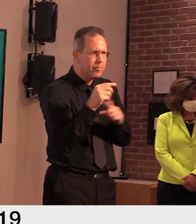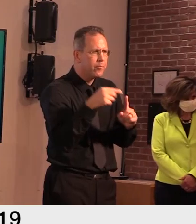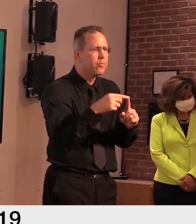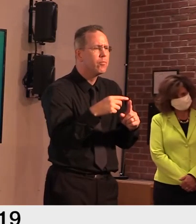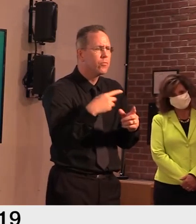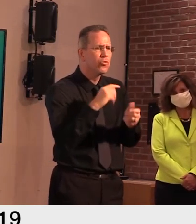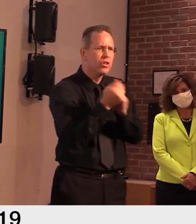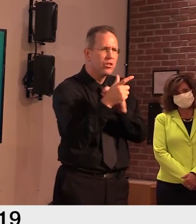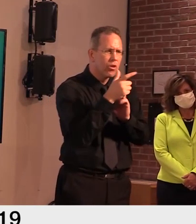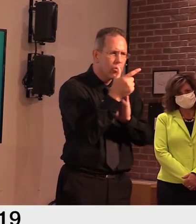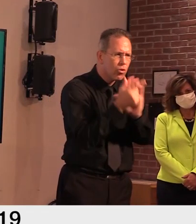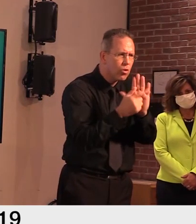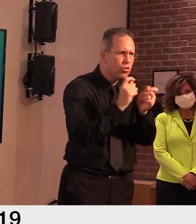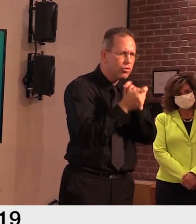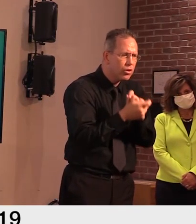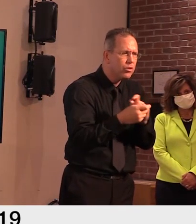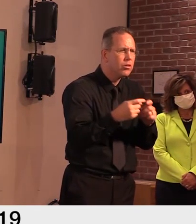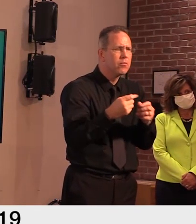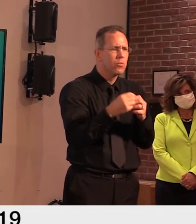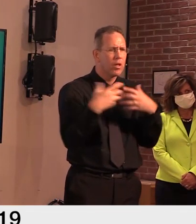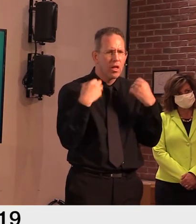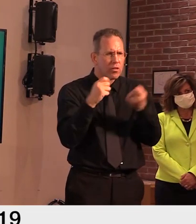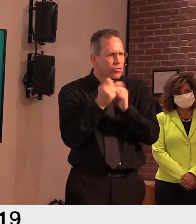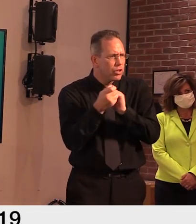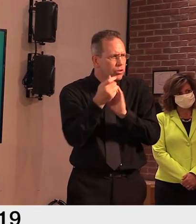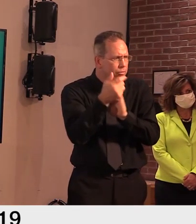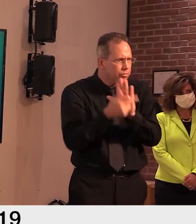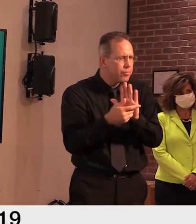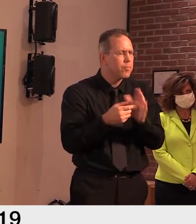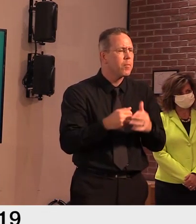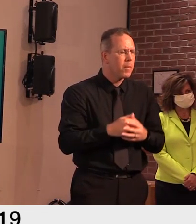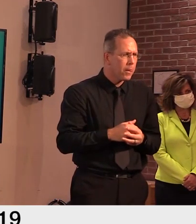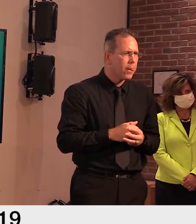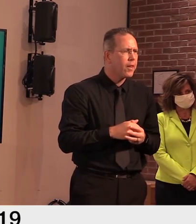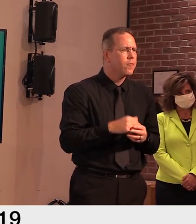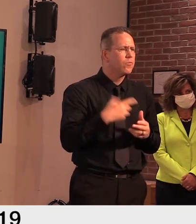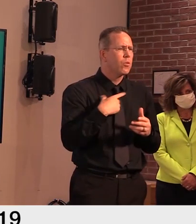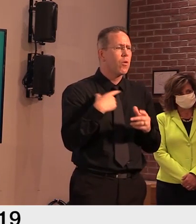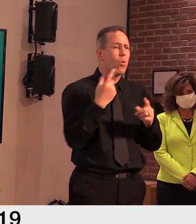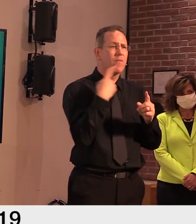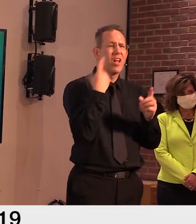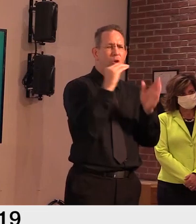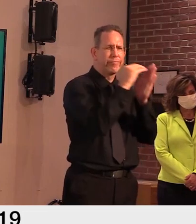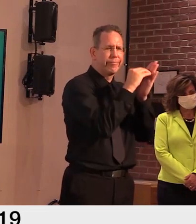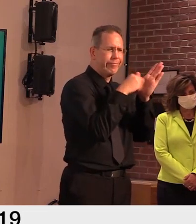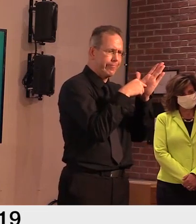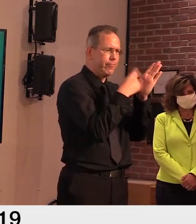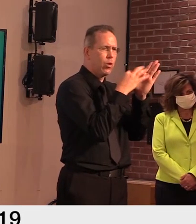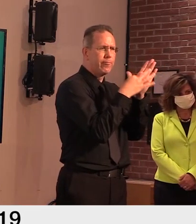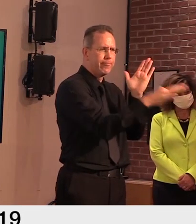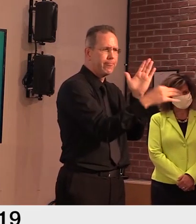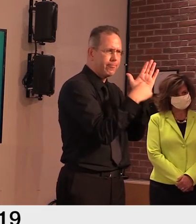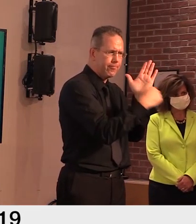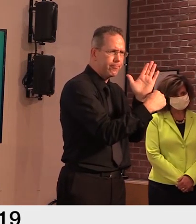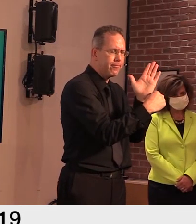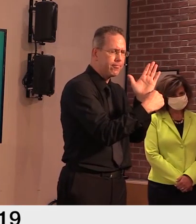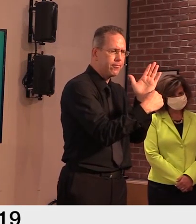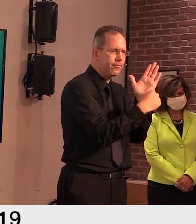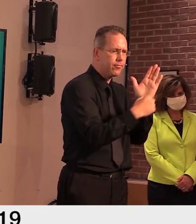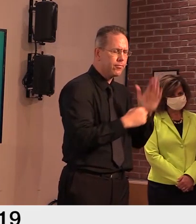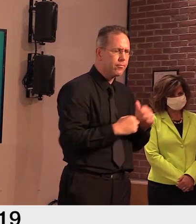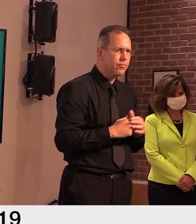a document that we submitted to the legislature in January, a comprehensive modernization strategy for criminal